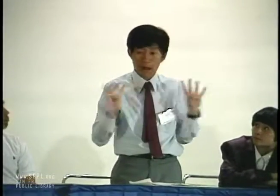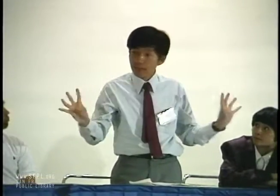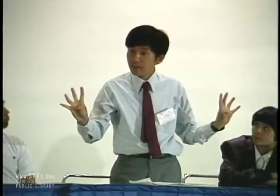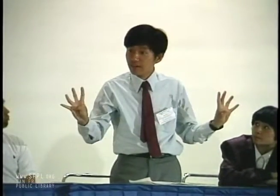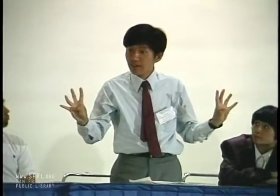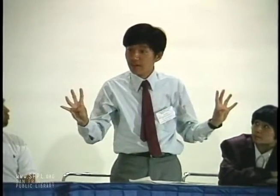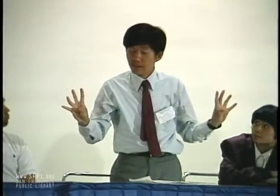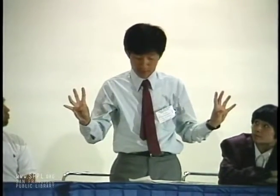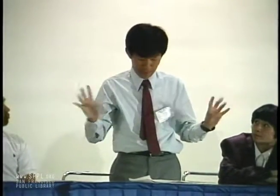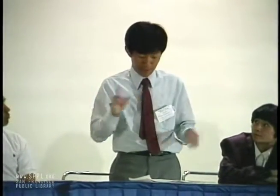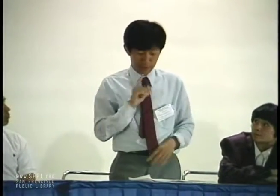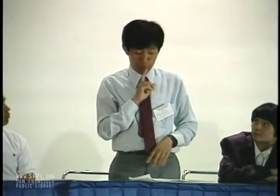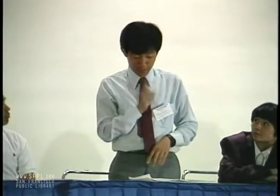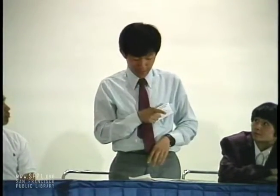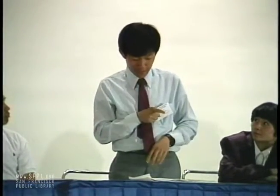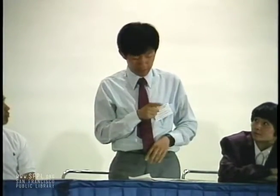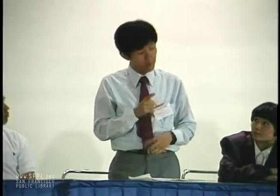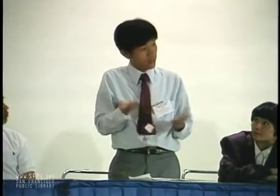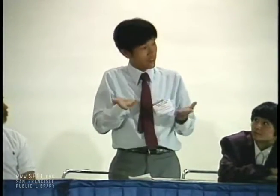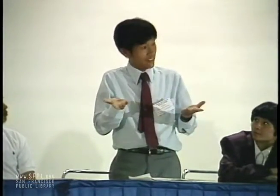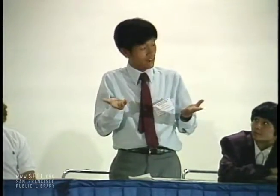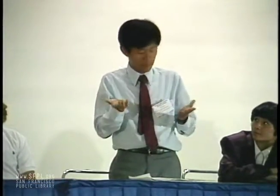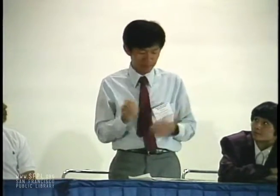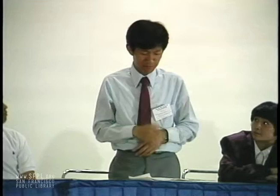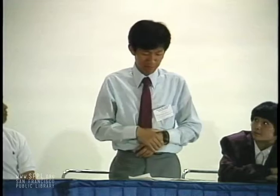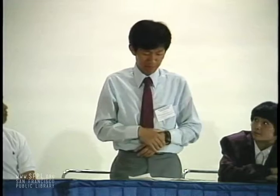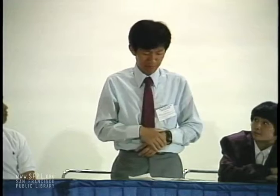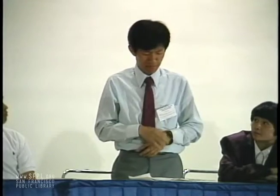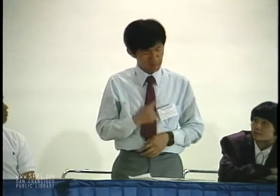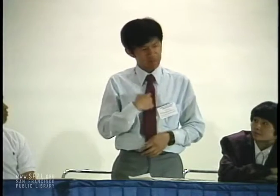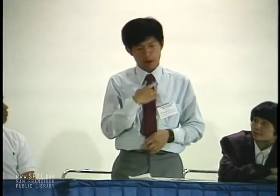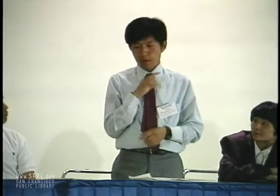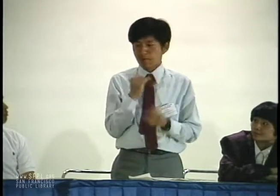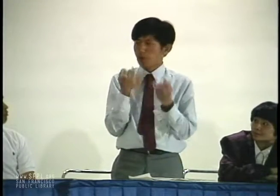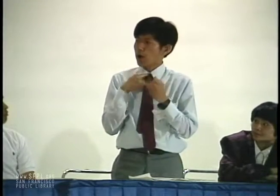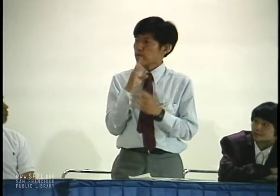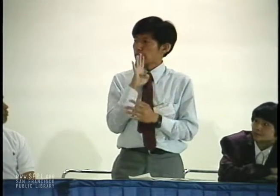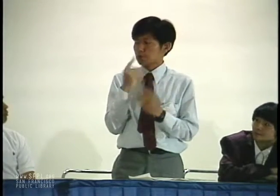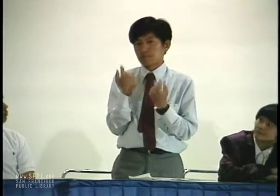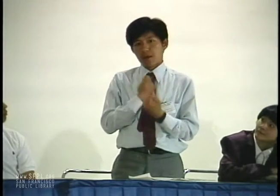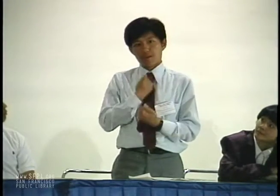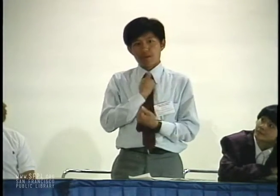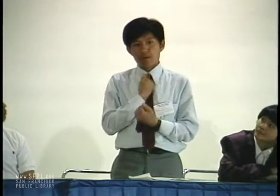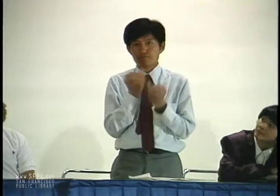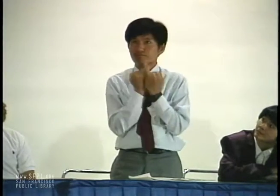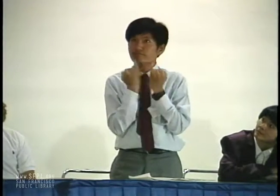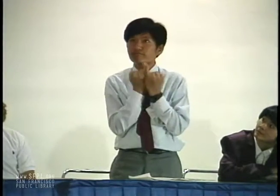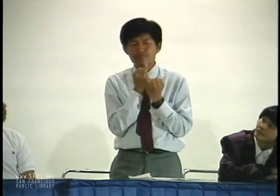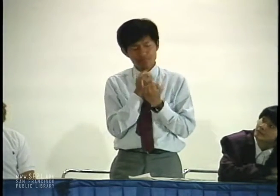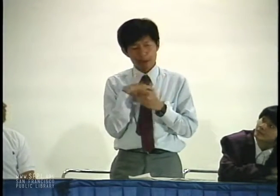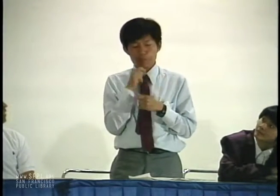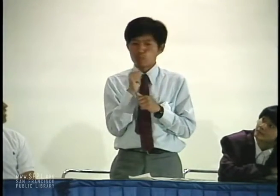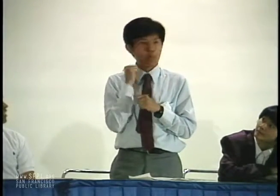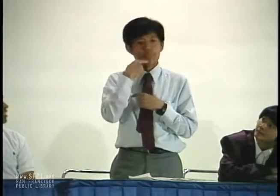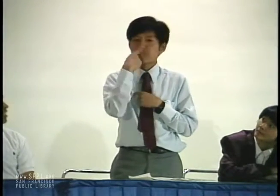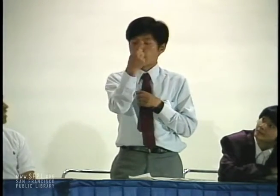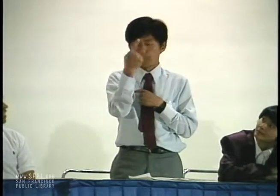and she said, would you be interested in participating in a panel discussion here at the conference? And so I was sort of talking